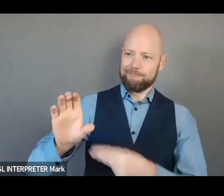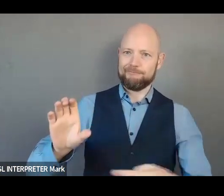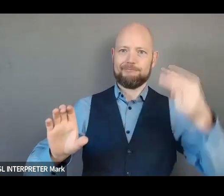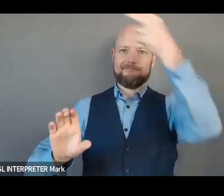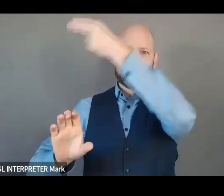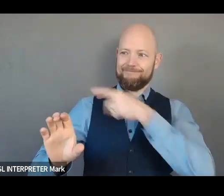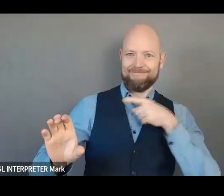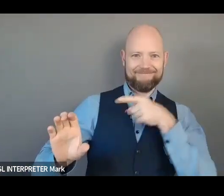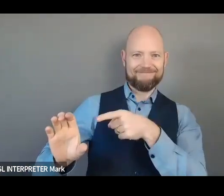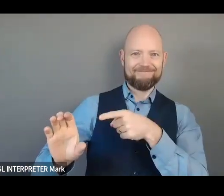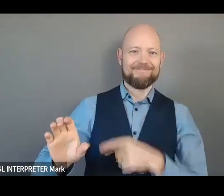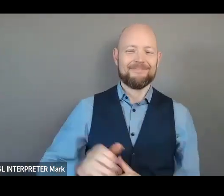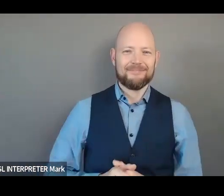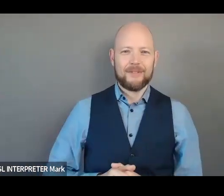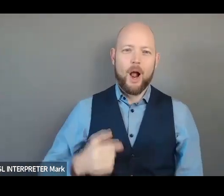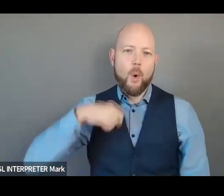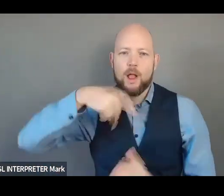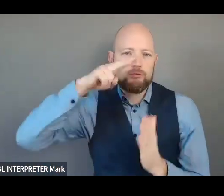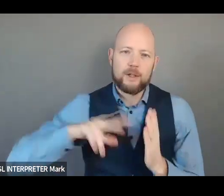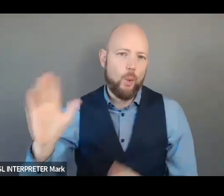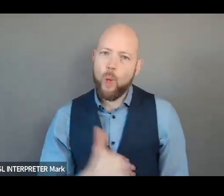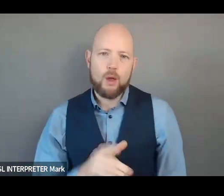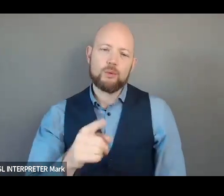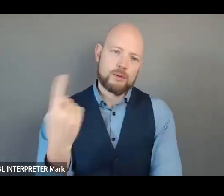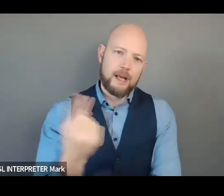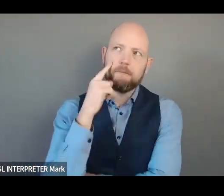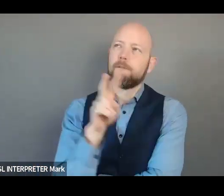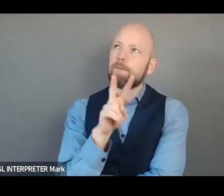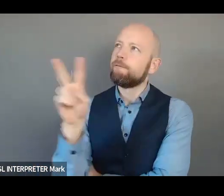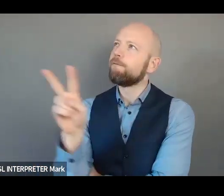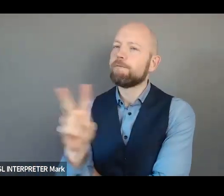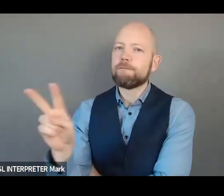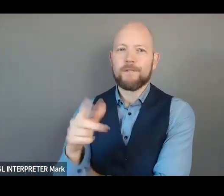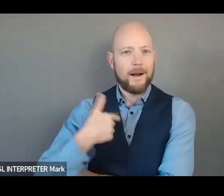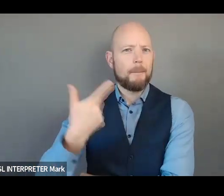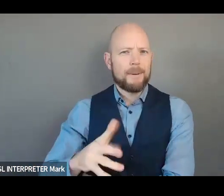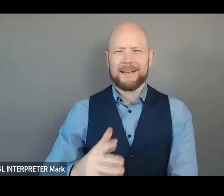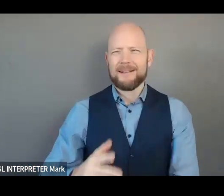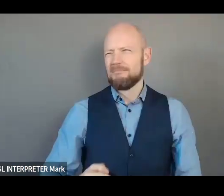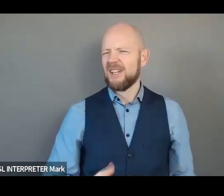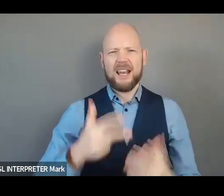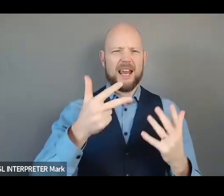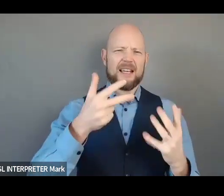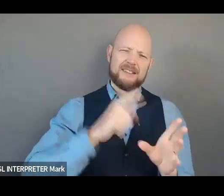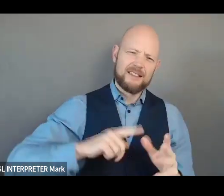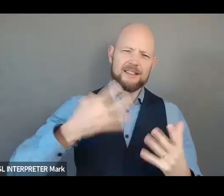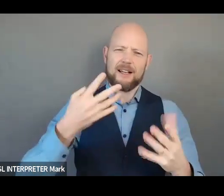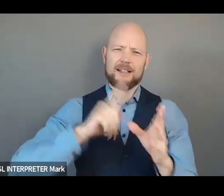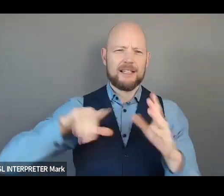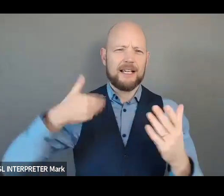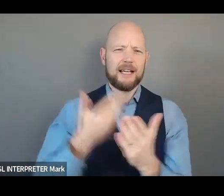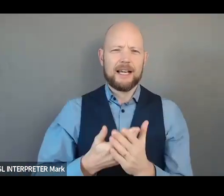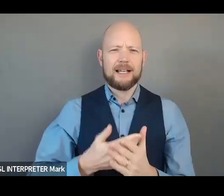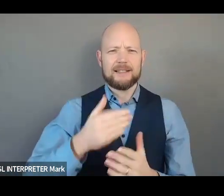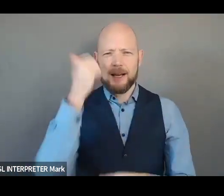So I'm not going to go through all of these, but this is something that I have put together over about 8 or 9 years interviewing academics and